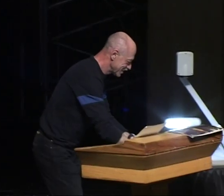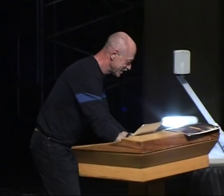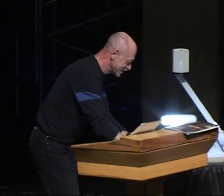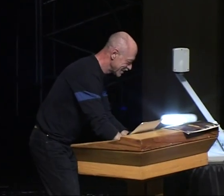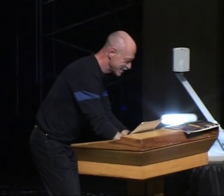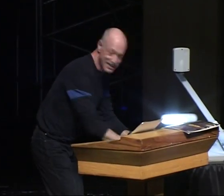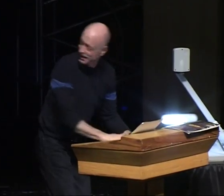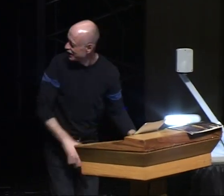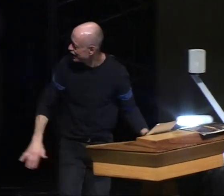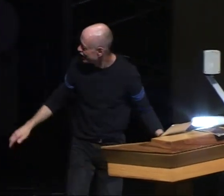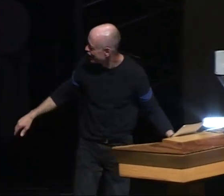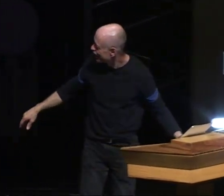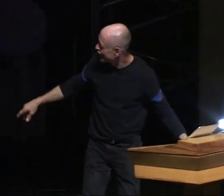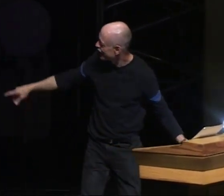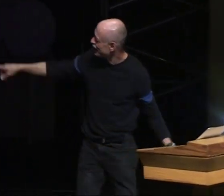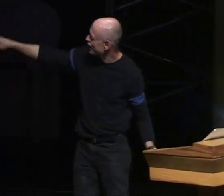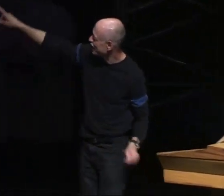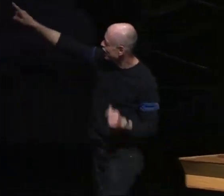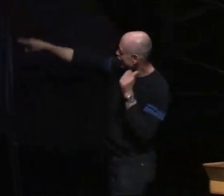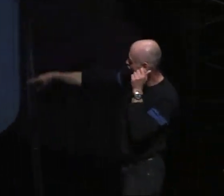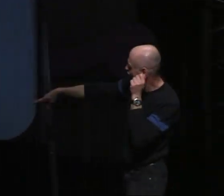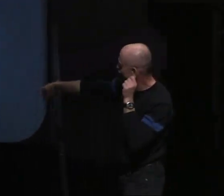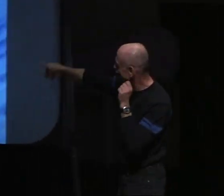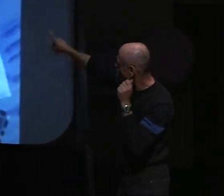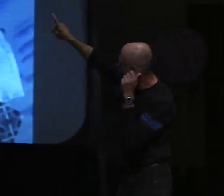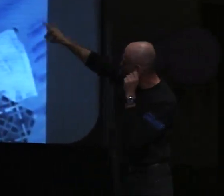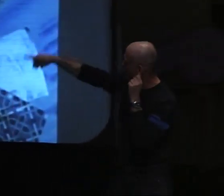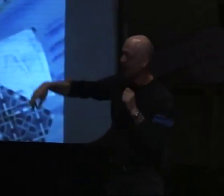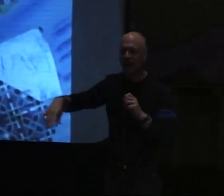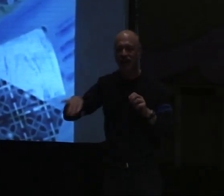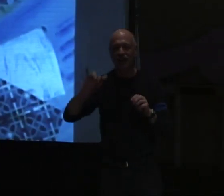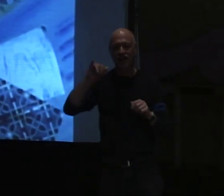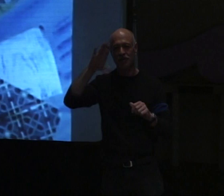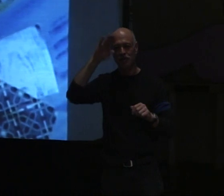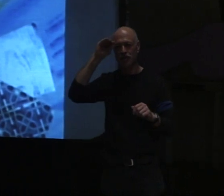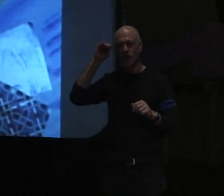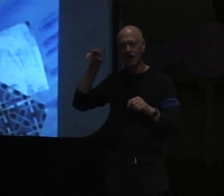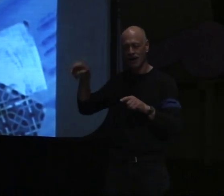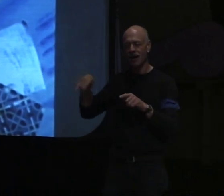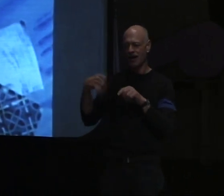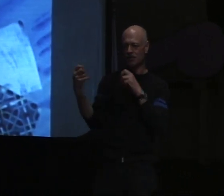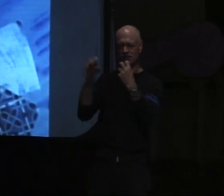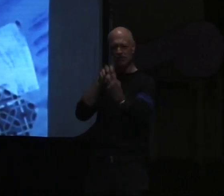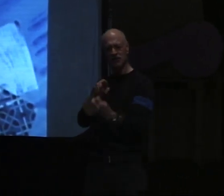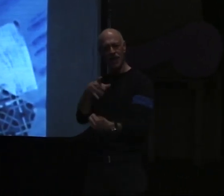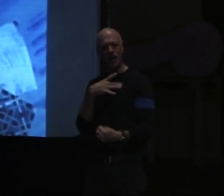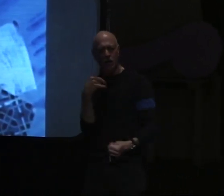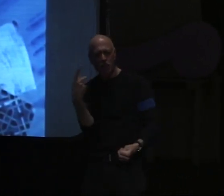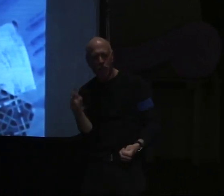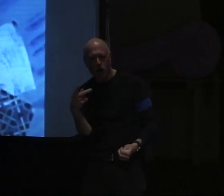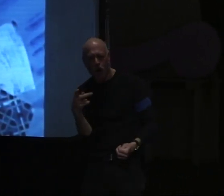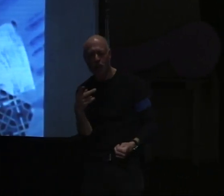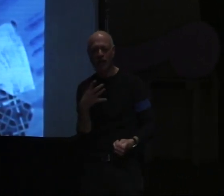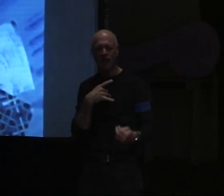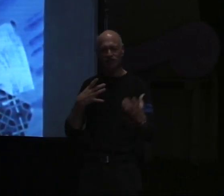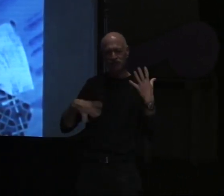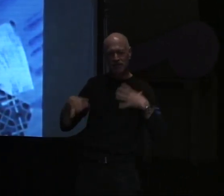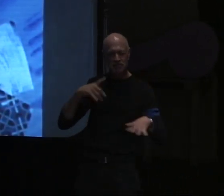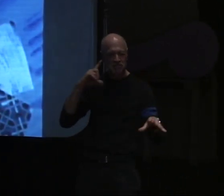of the same person coming together, but showing them more independently in the work. Now, this was a